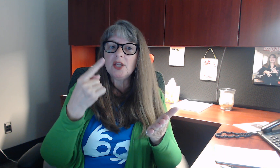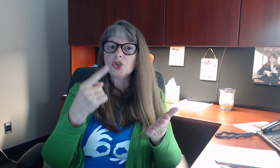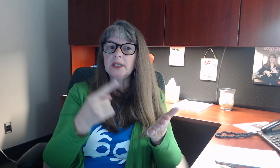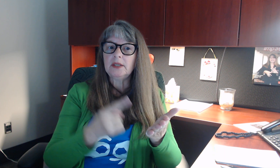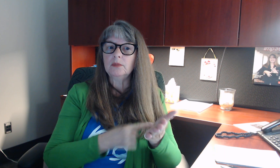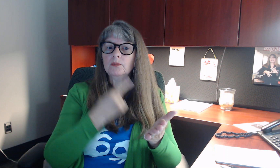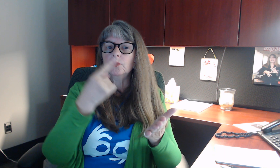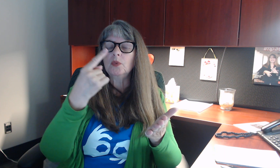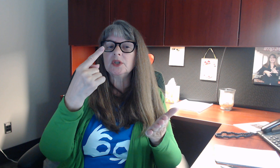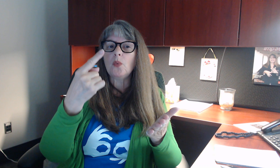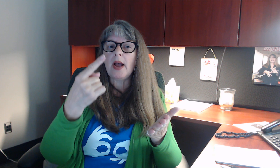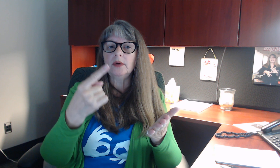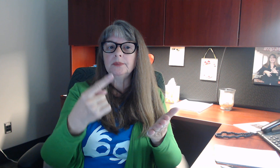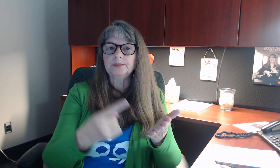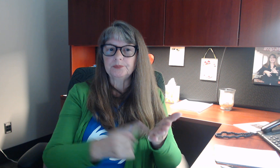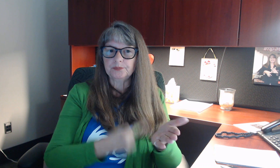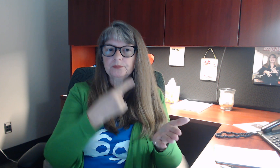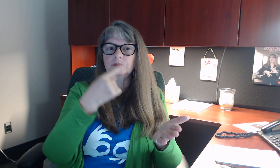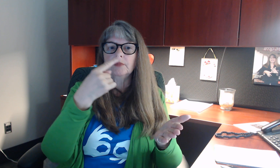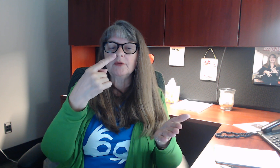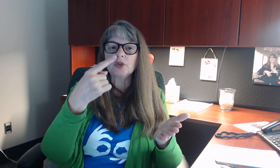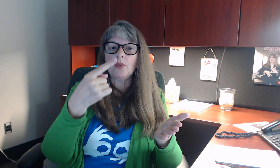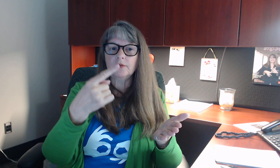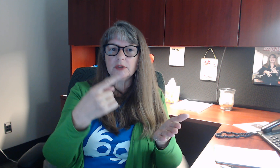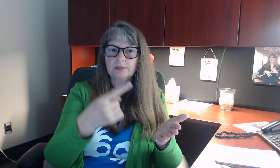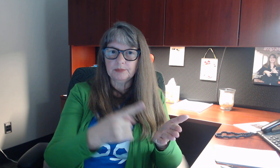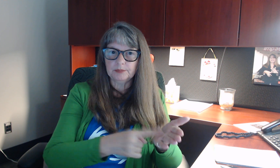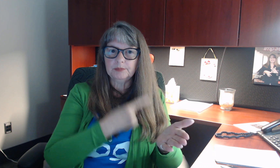Occasionally. Once in a while. Ever so often.